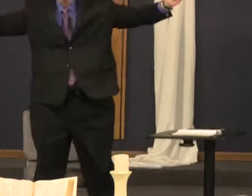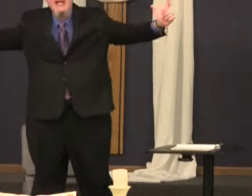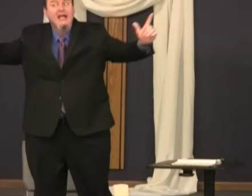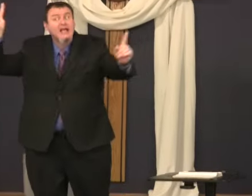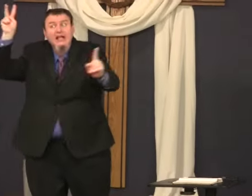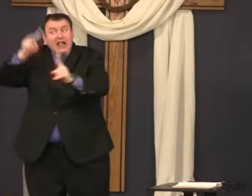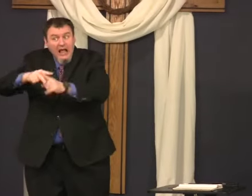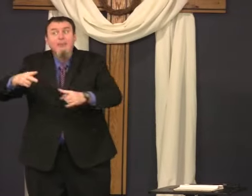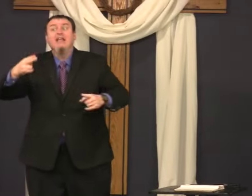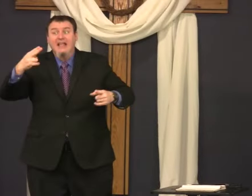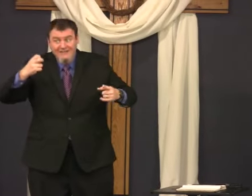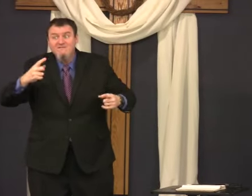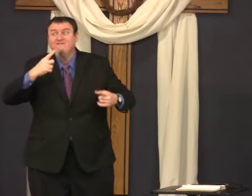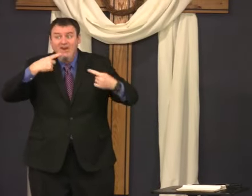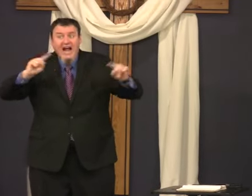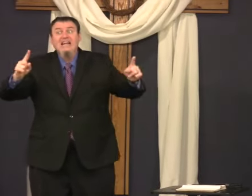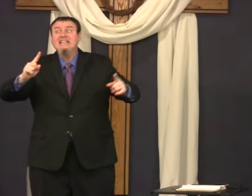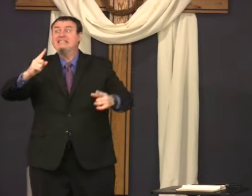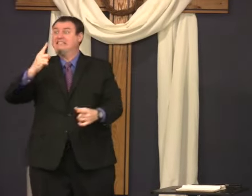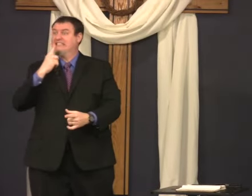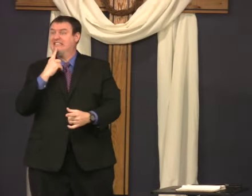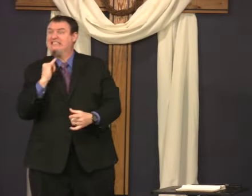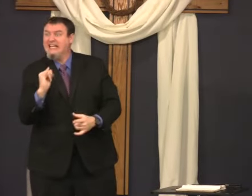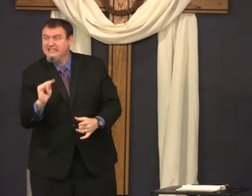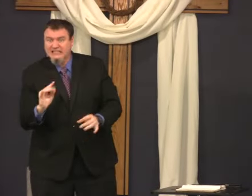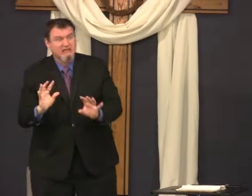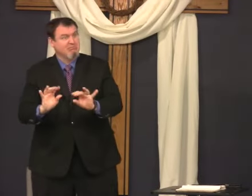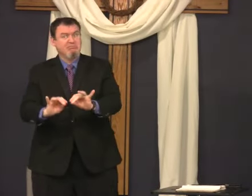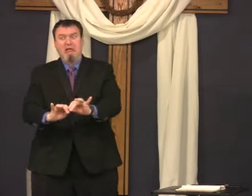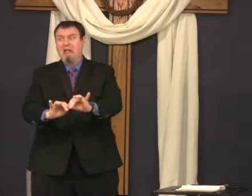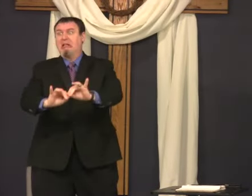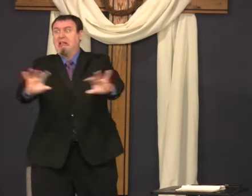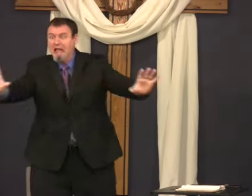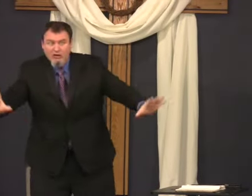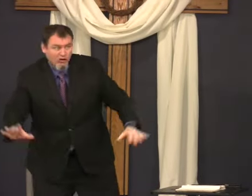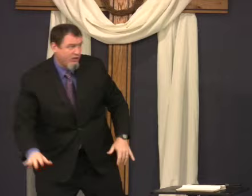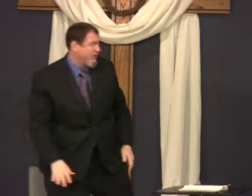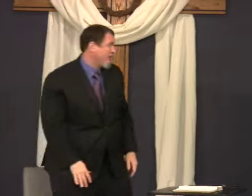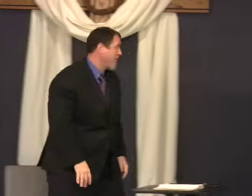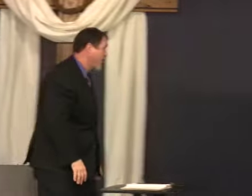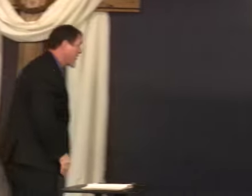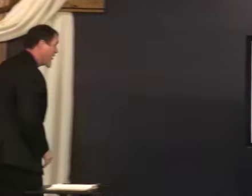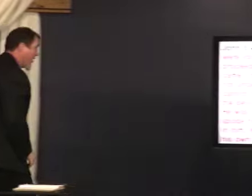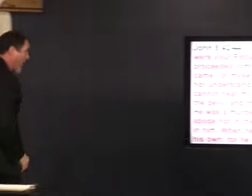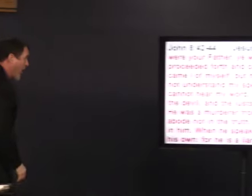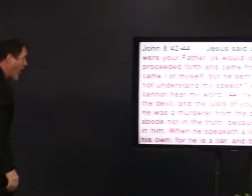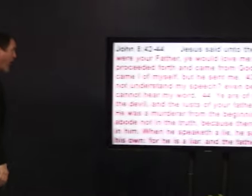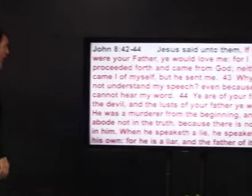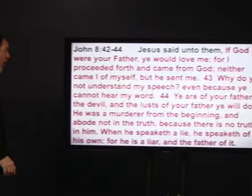Now, this is a but here he says it very clear.